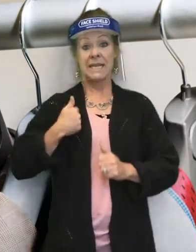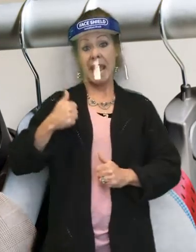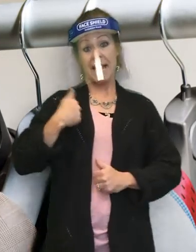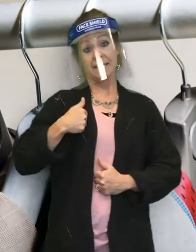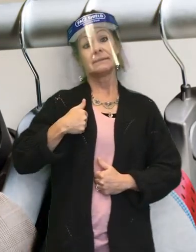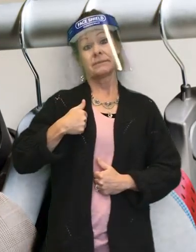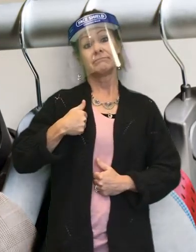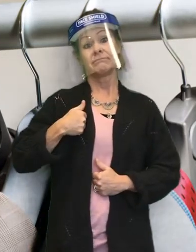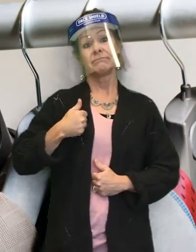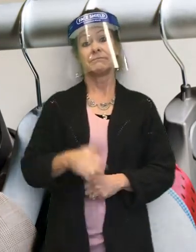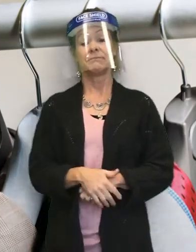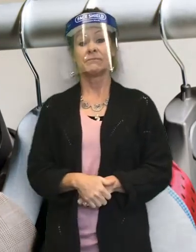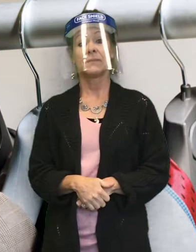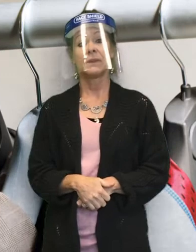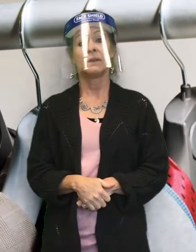gangs.